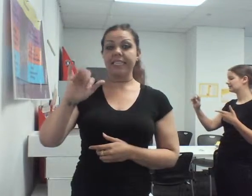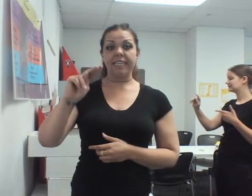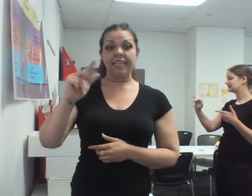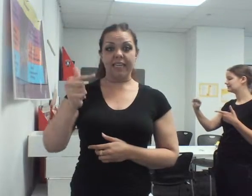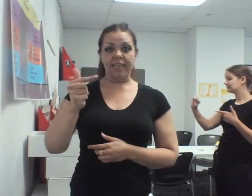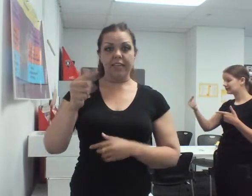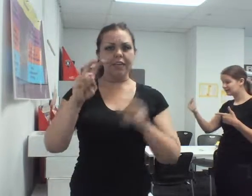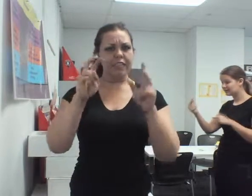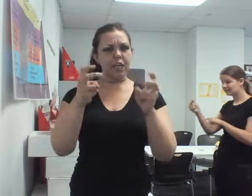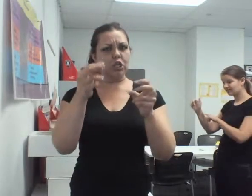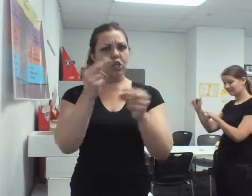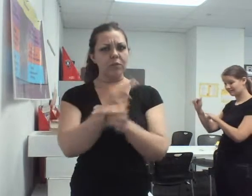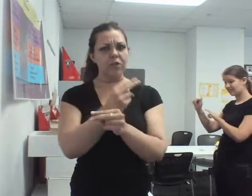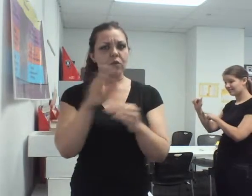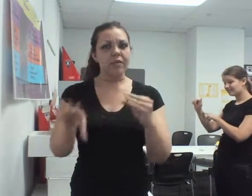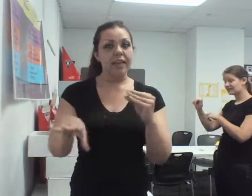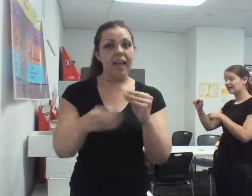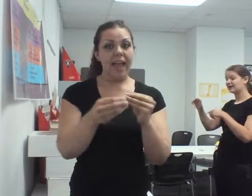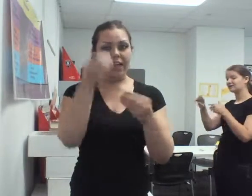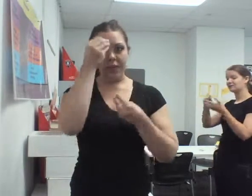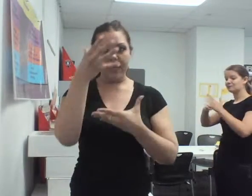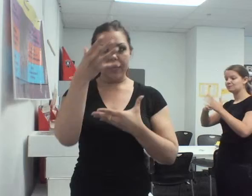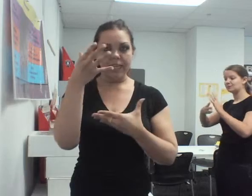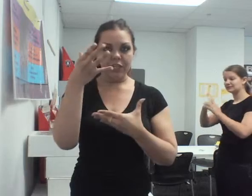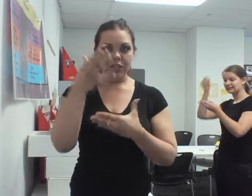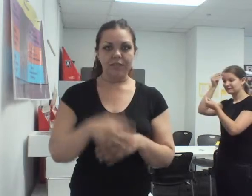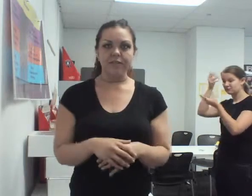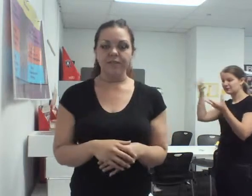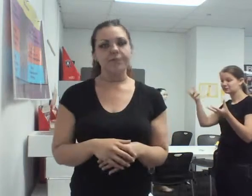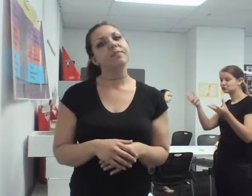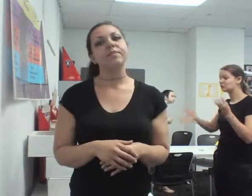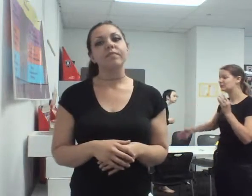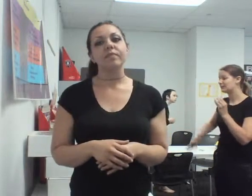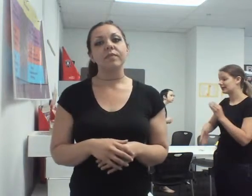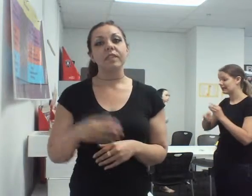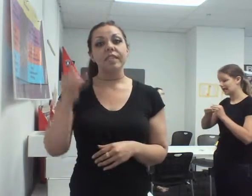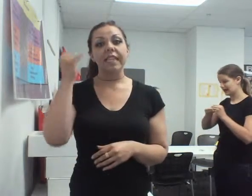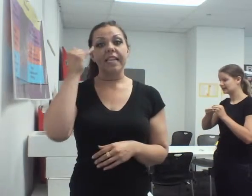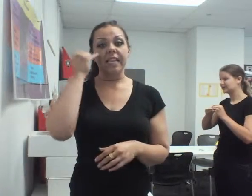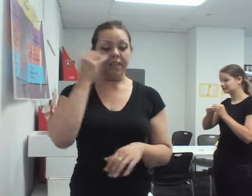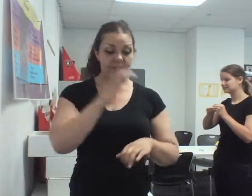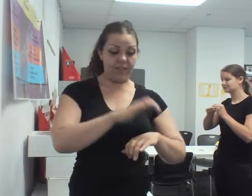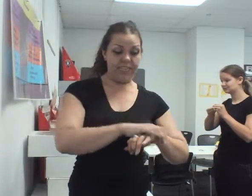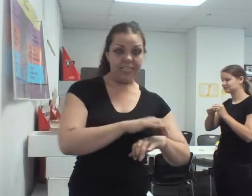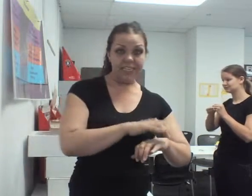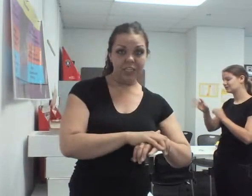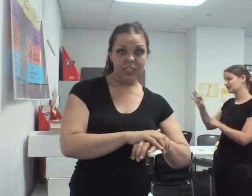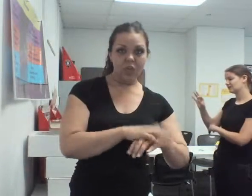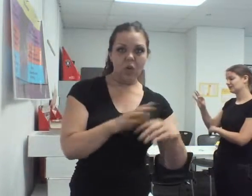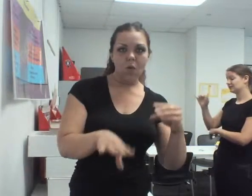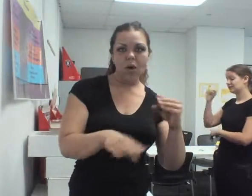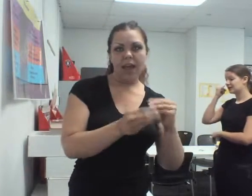to add information. If we're going into English, we're adding adjectives to describe